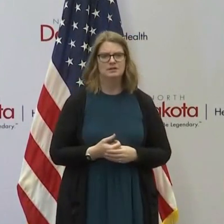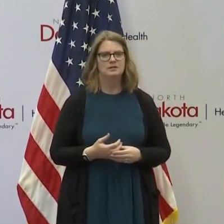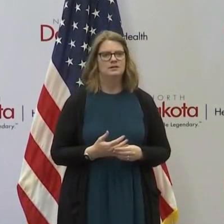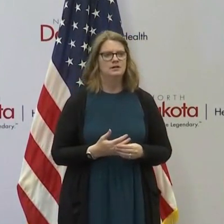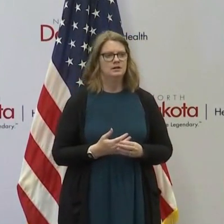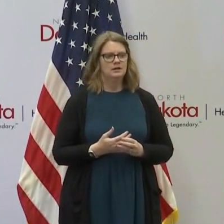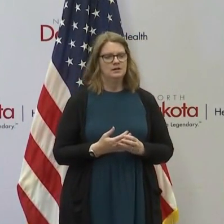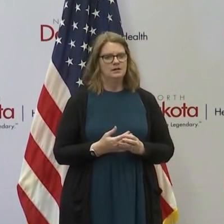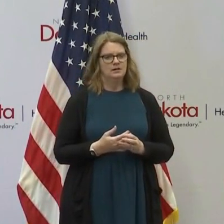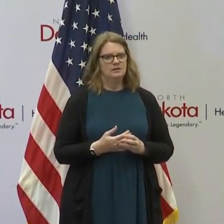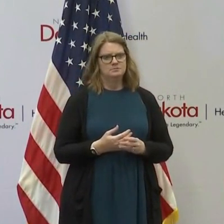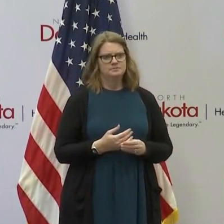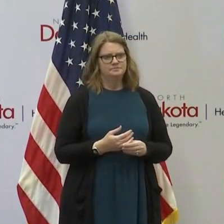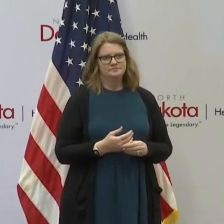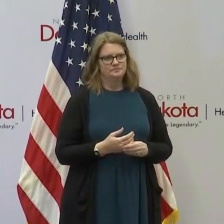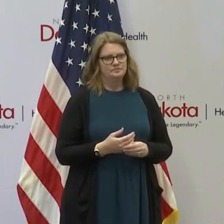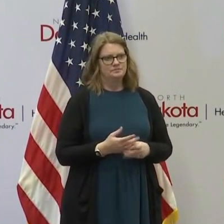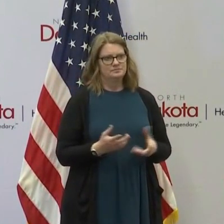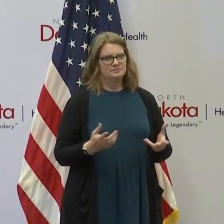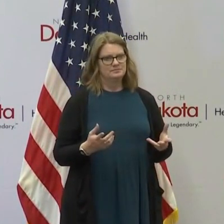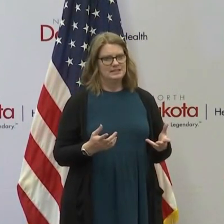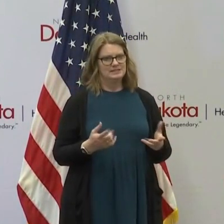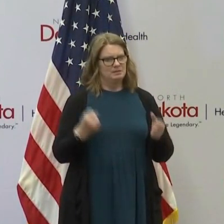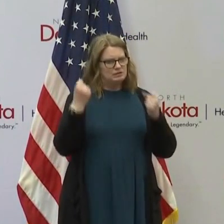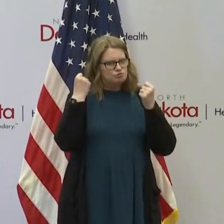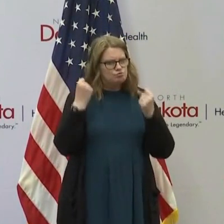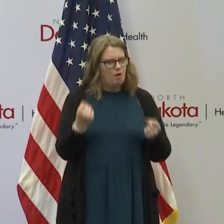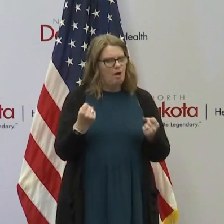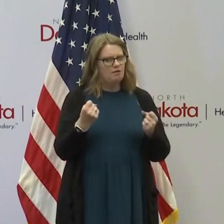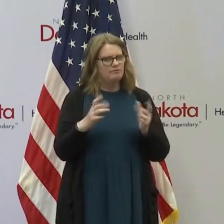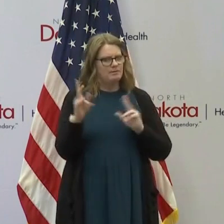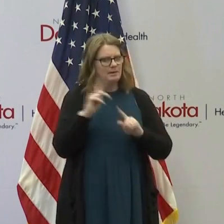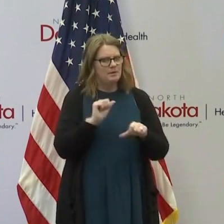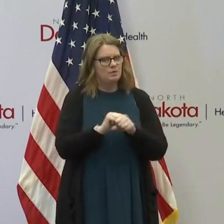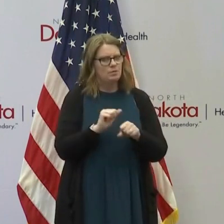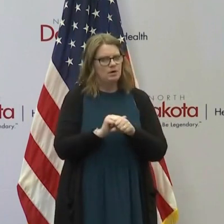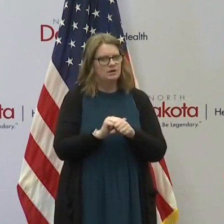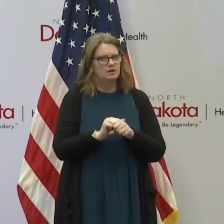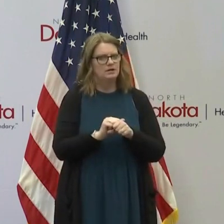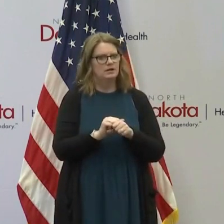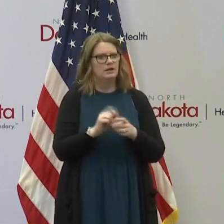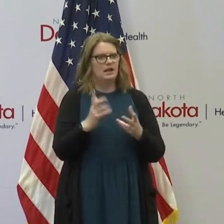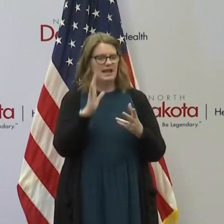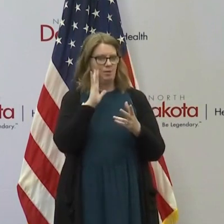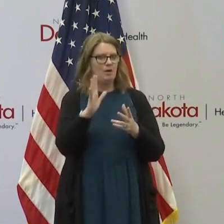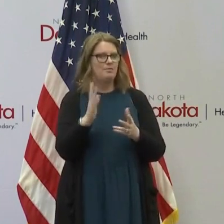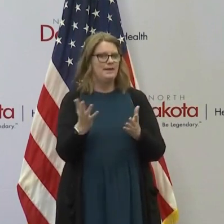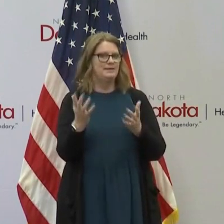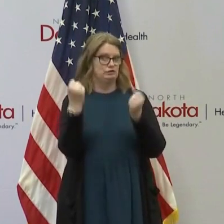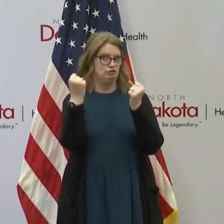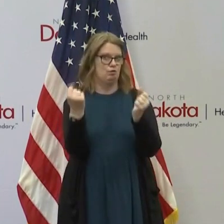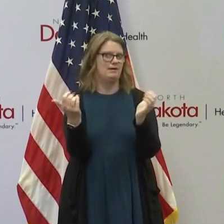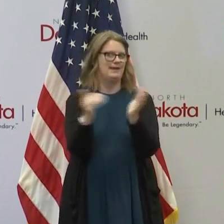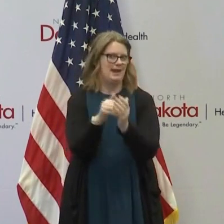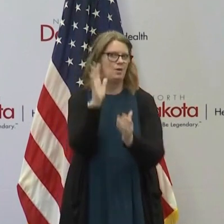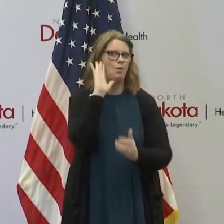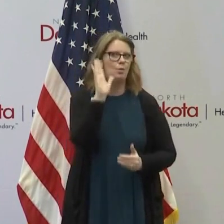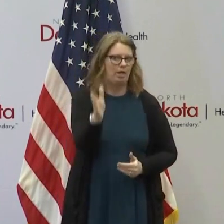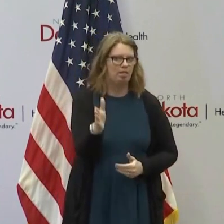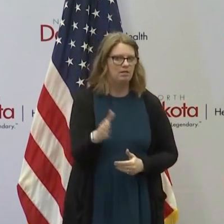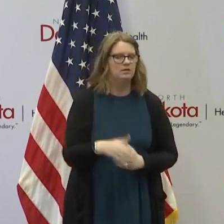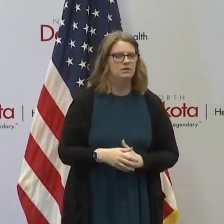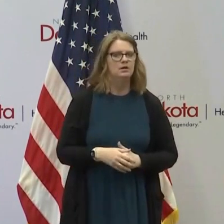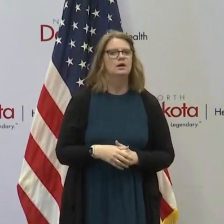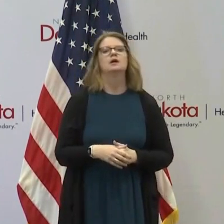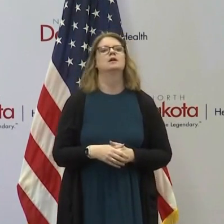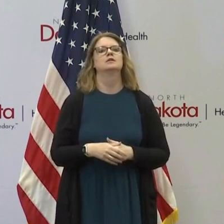a market that has been strong for employees, and will become strong for employees again, in the sense that they got a lot of negotiating